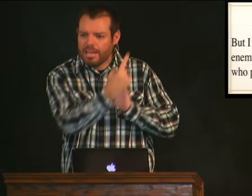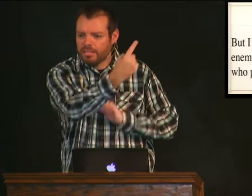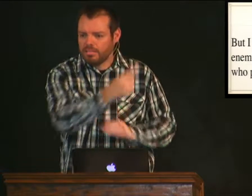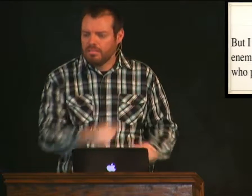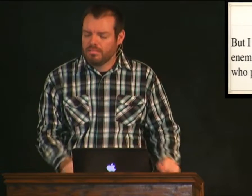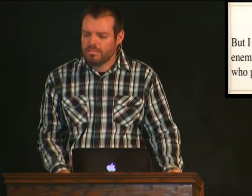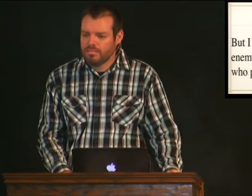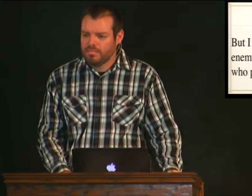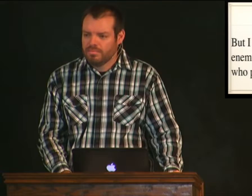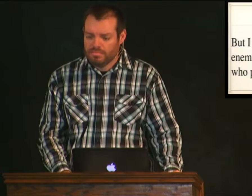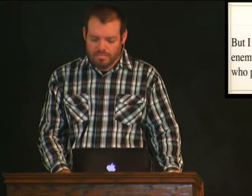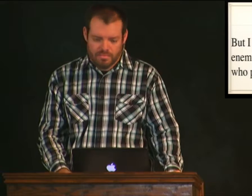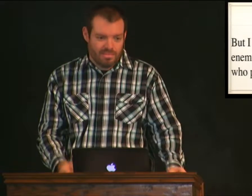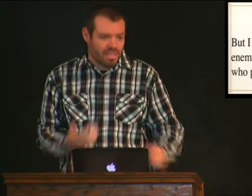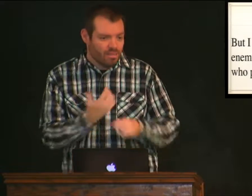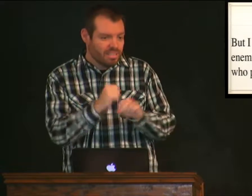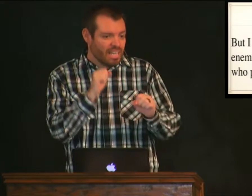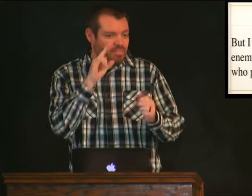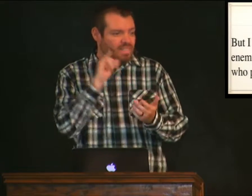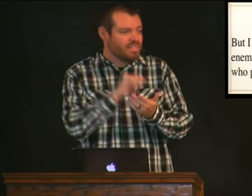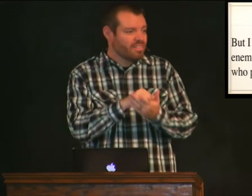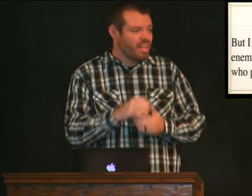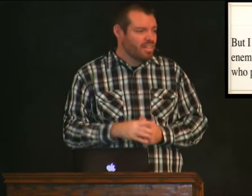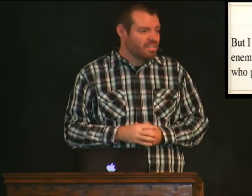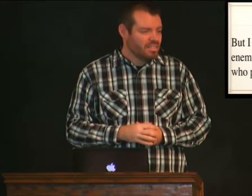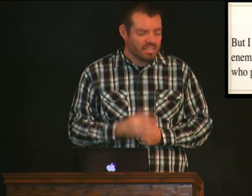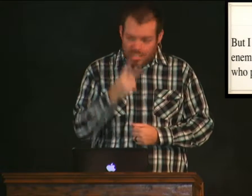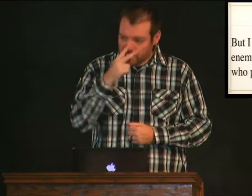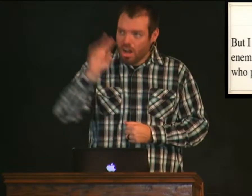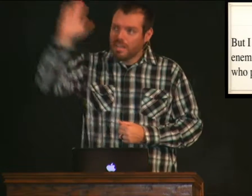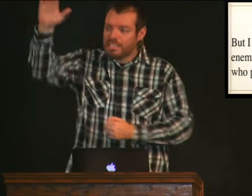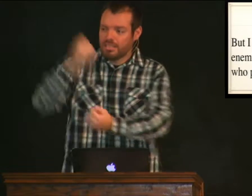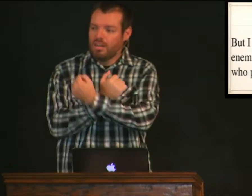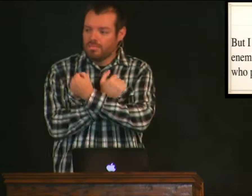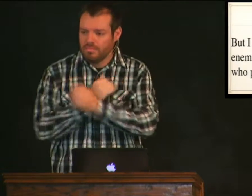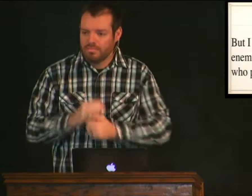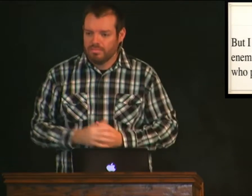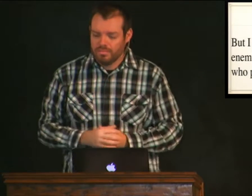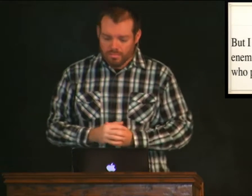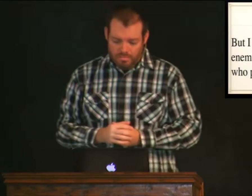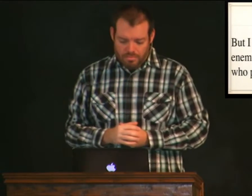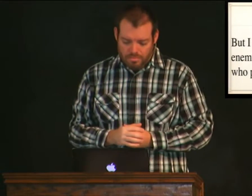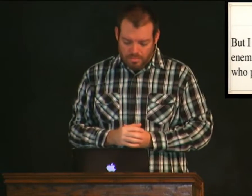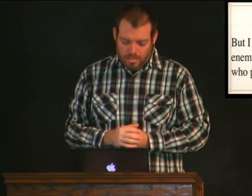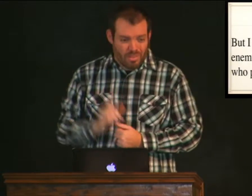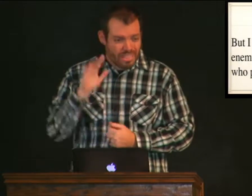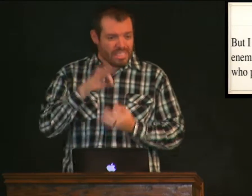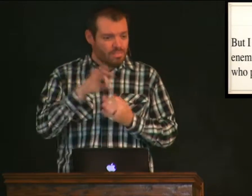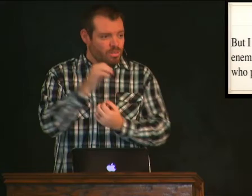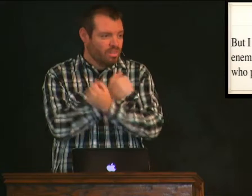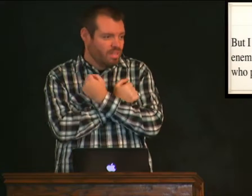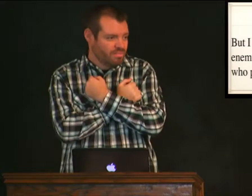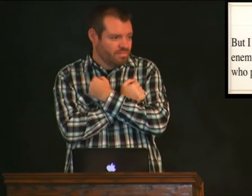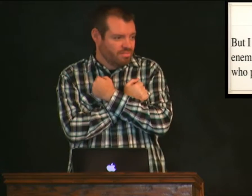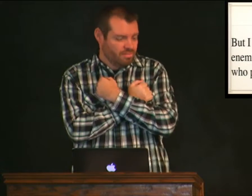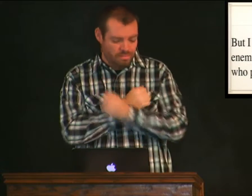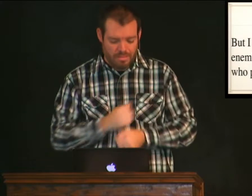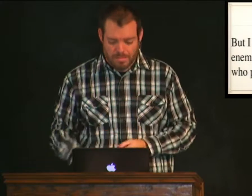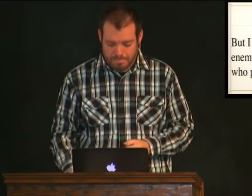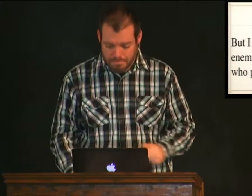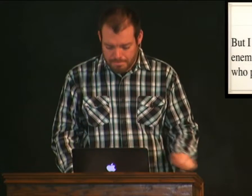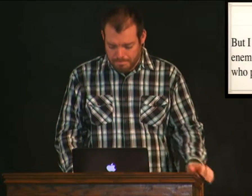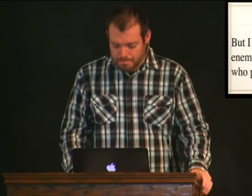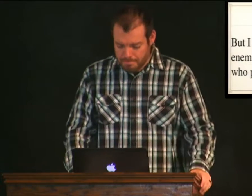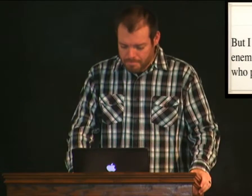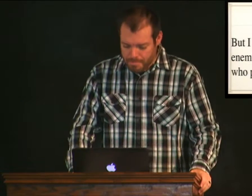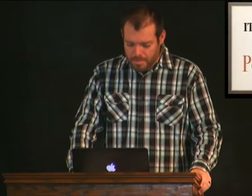when I ran. I was saved because of that. I saw his love. So we need the Spirit of love.